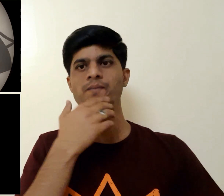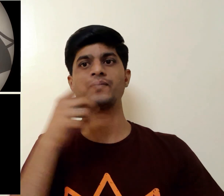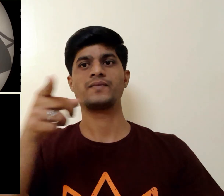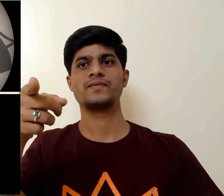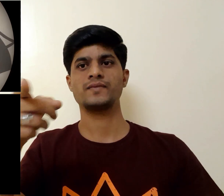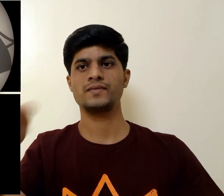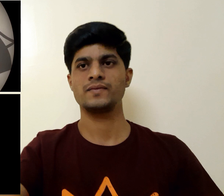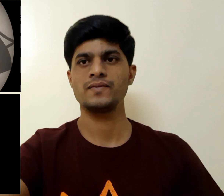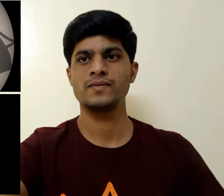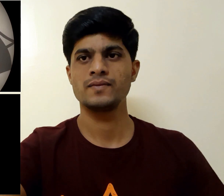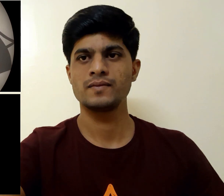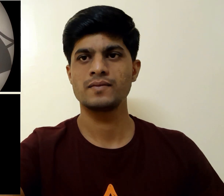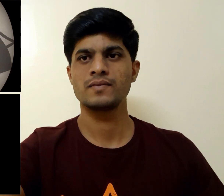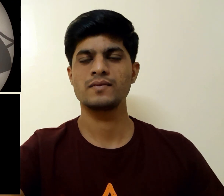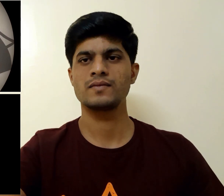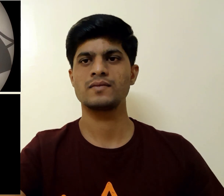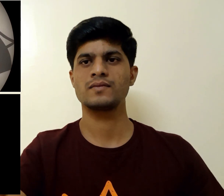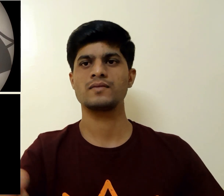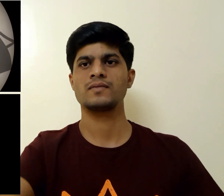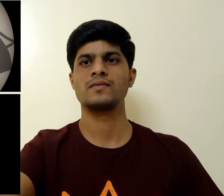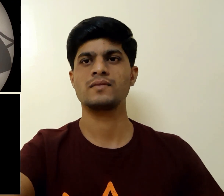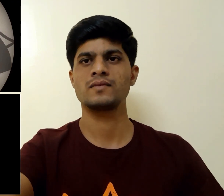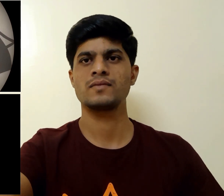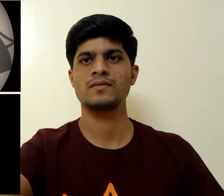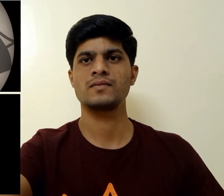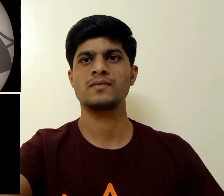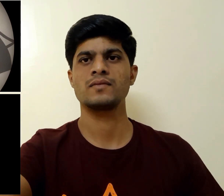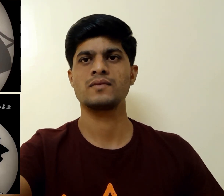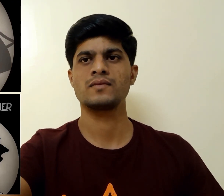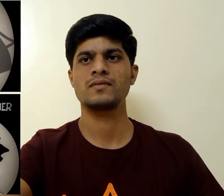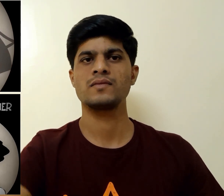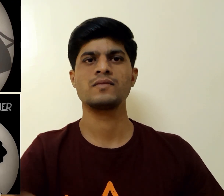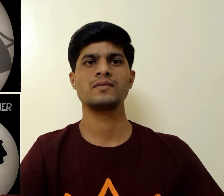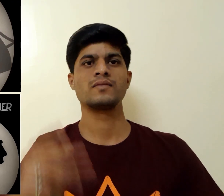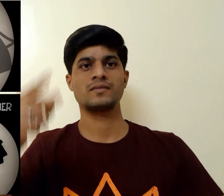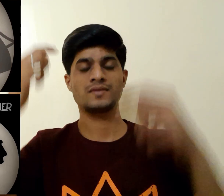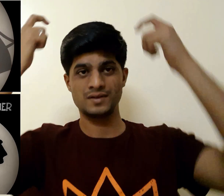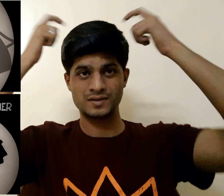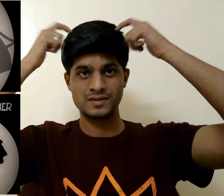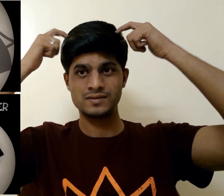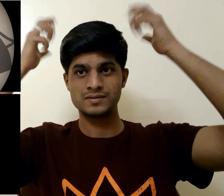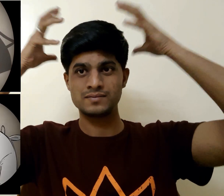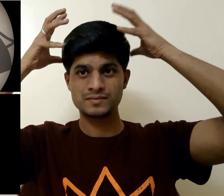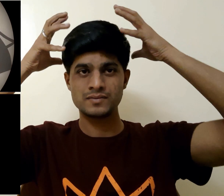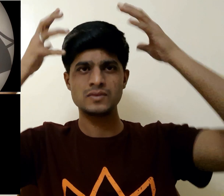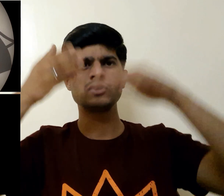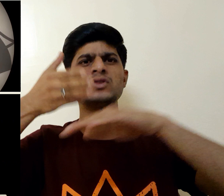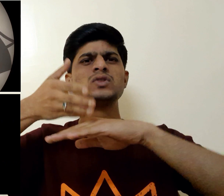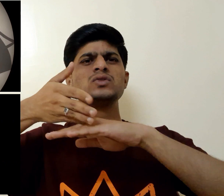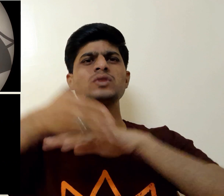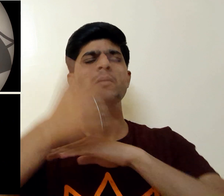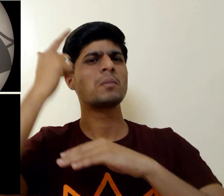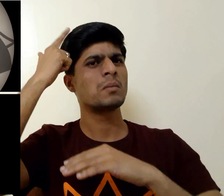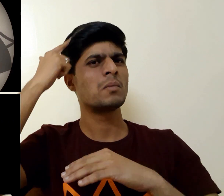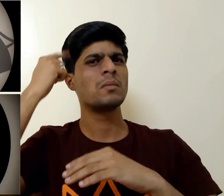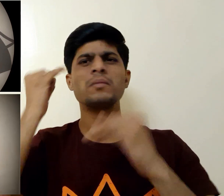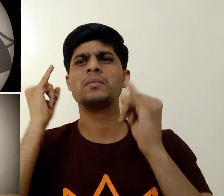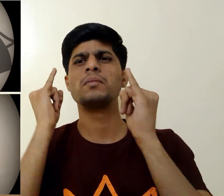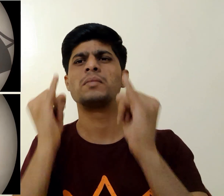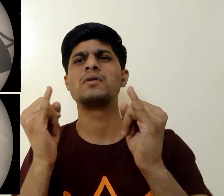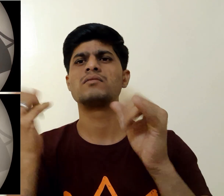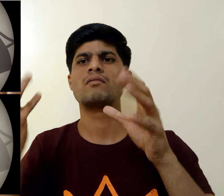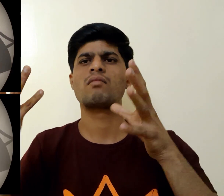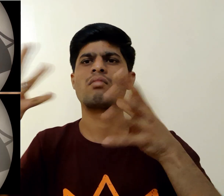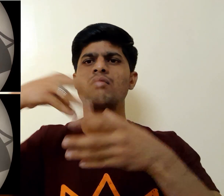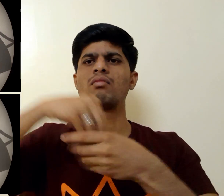brain disorder in the 1950s. Doctors Olds and Milner, in laboratory studies of rats, found the parts of the brain